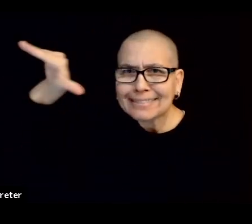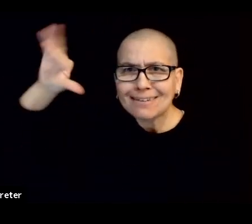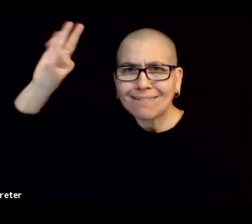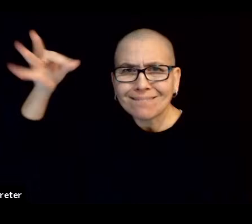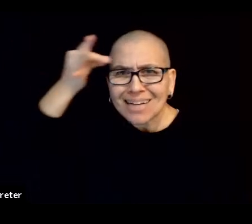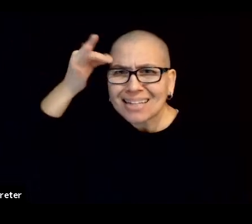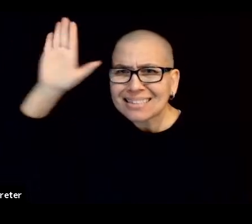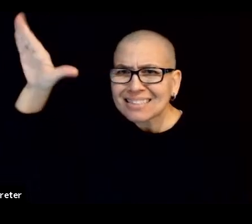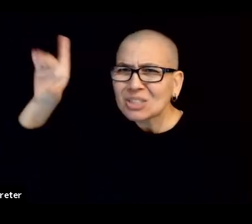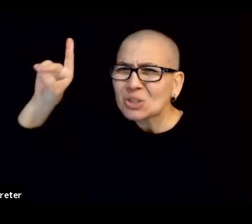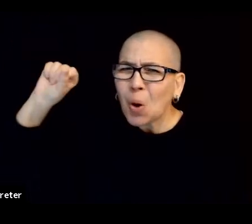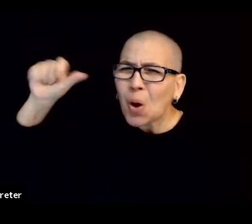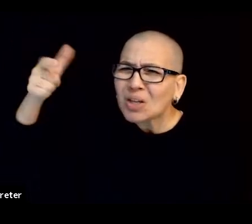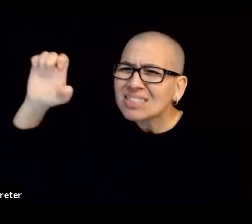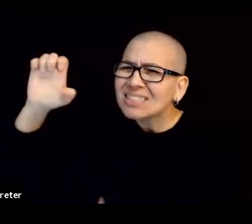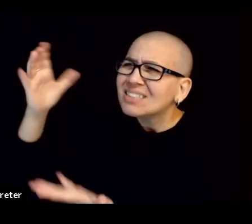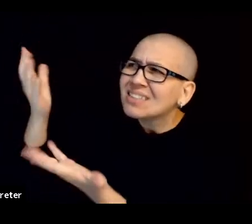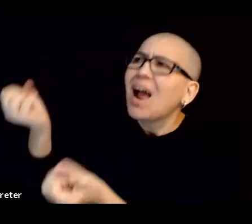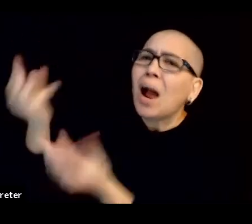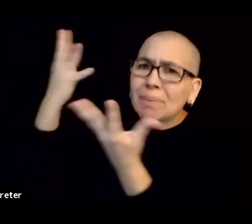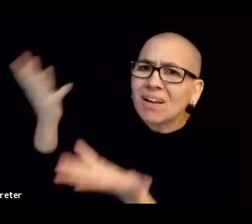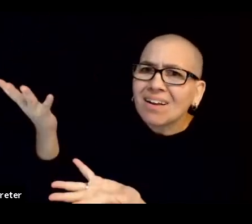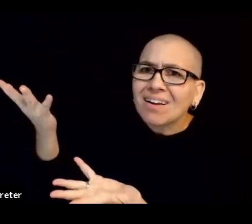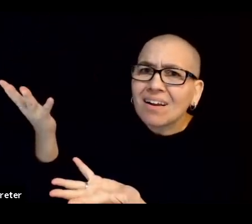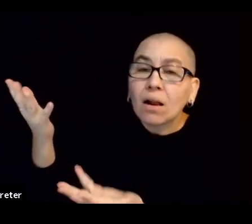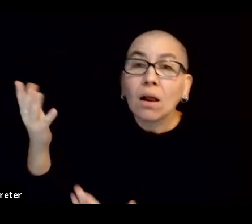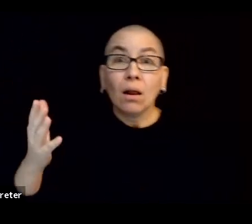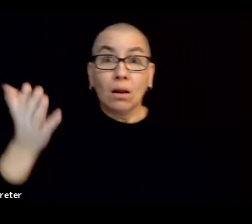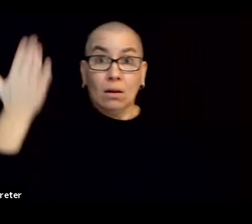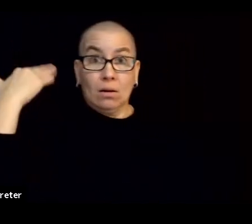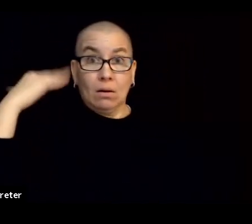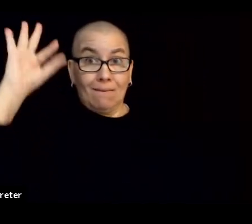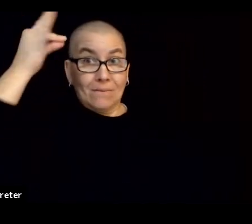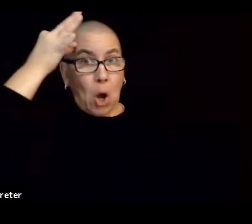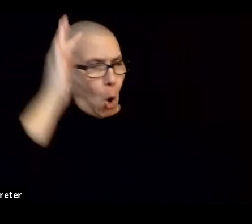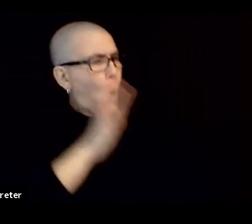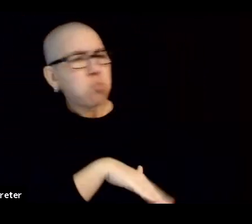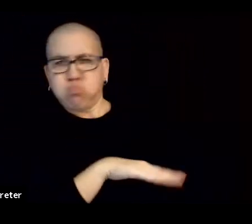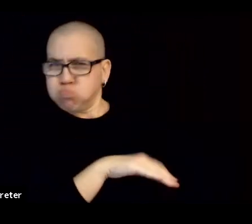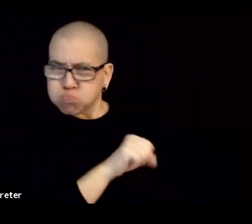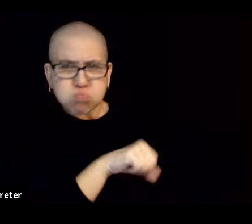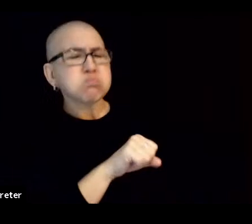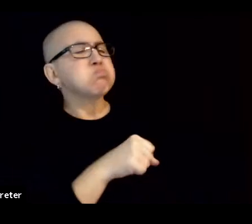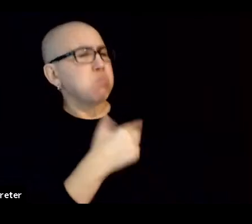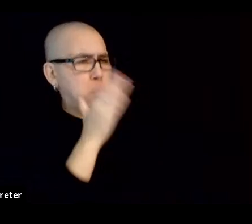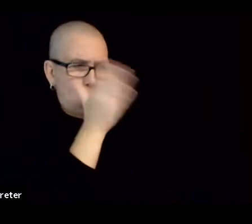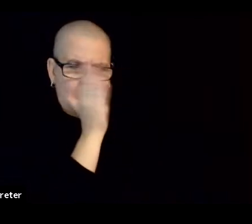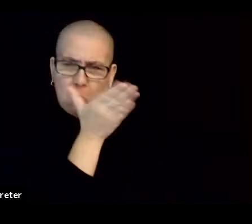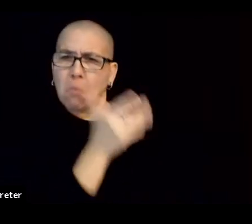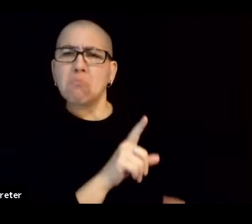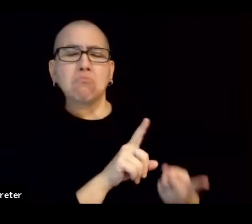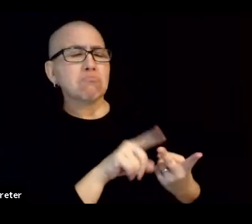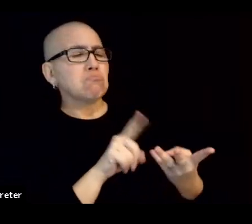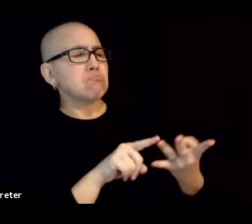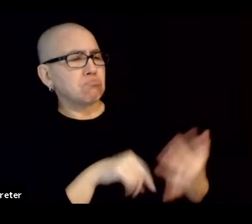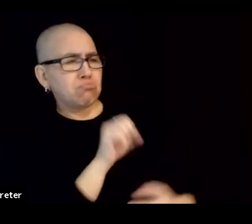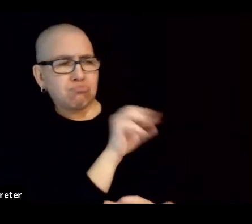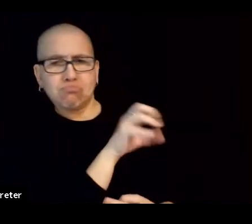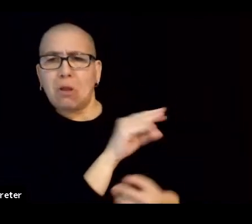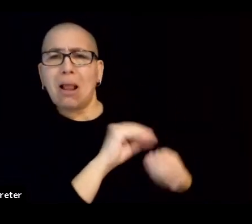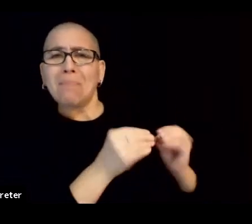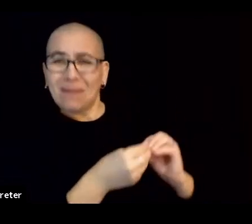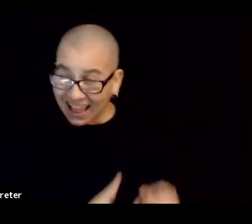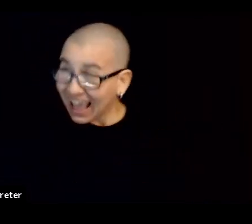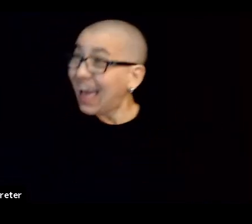We were really relieved when they said they were going to do exactly that. On the same day, they said they were going to CDC change guidance to 65 and